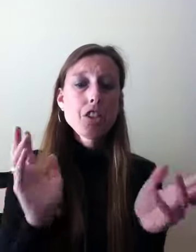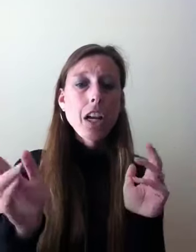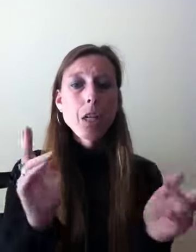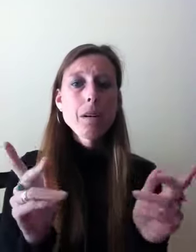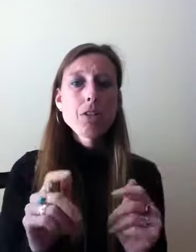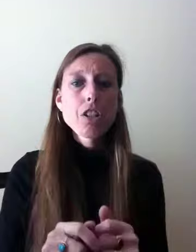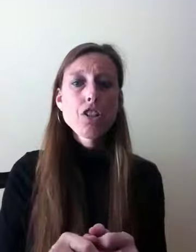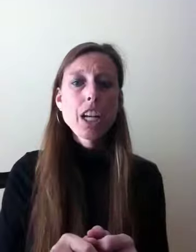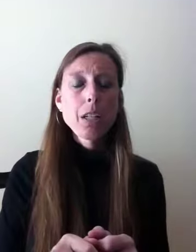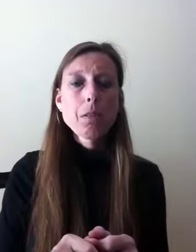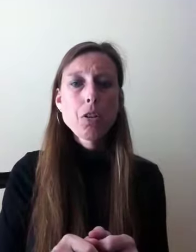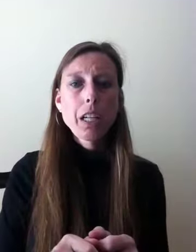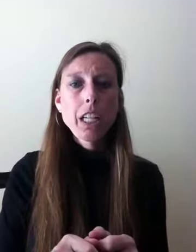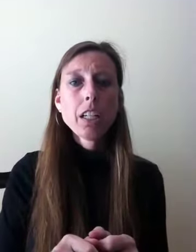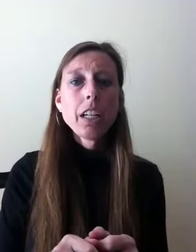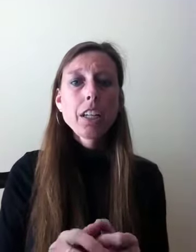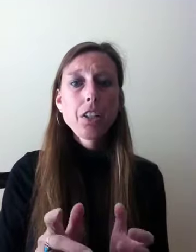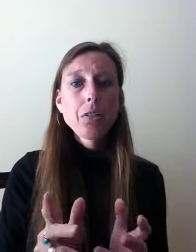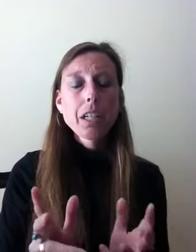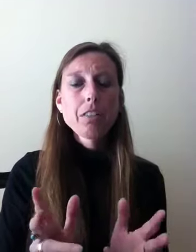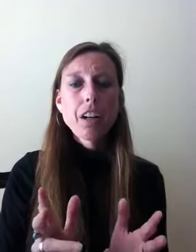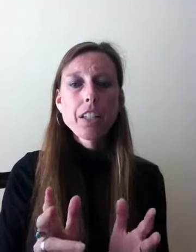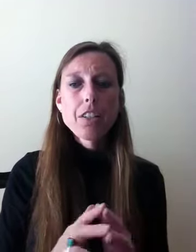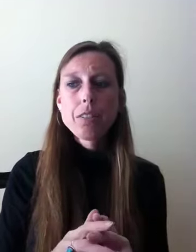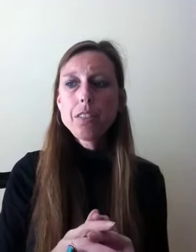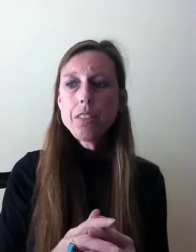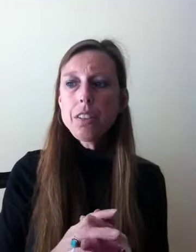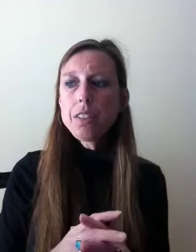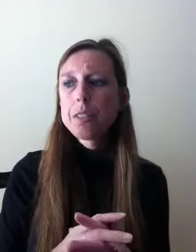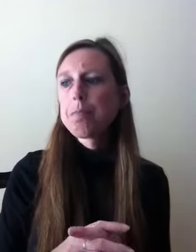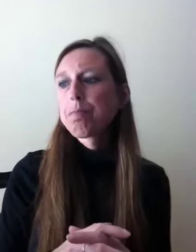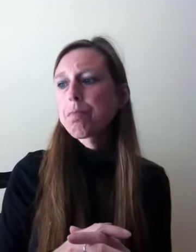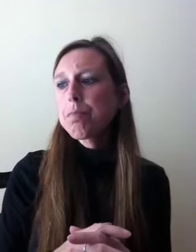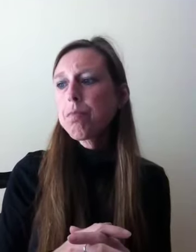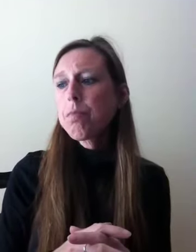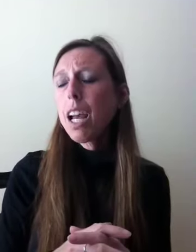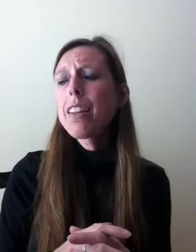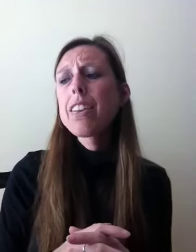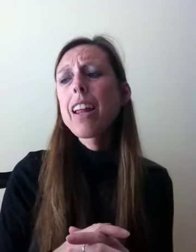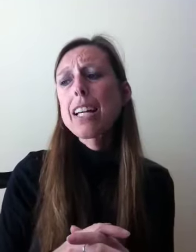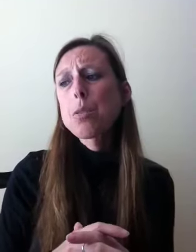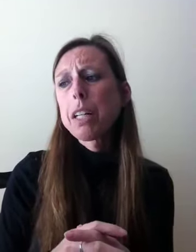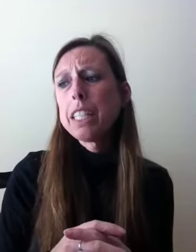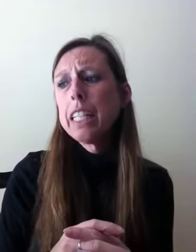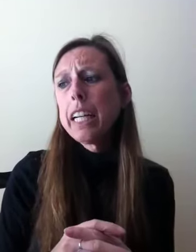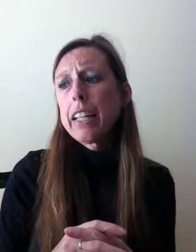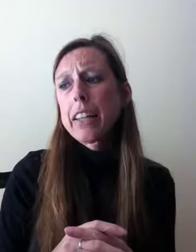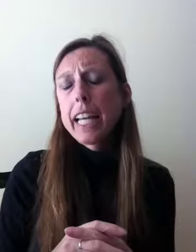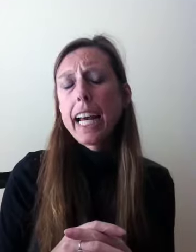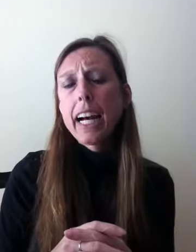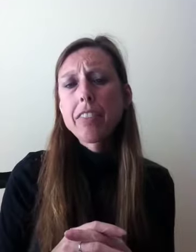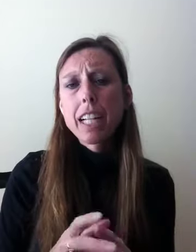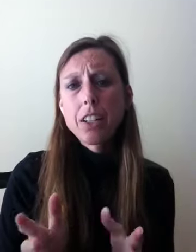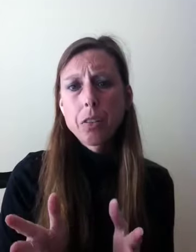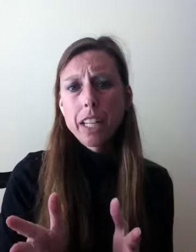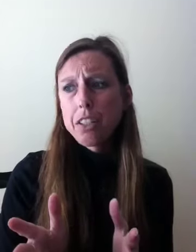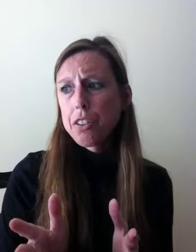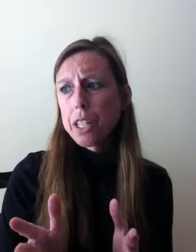talking about just chatting between you and a friend. And then the last one that they have, and I know that you